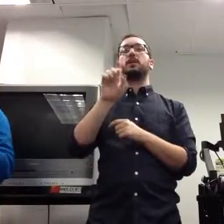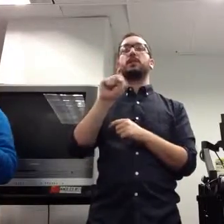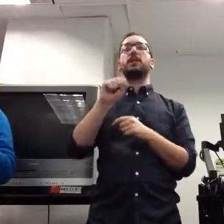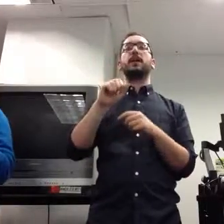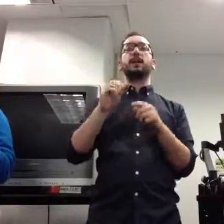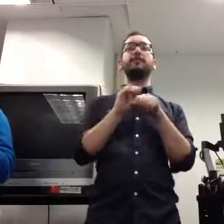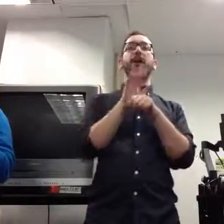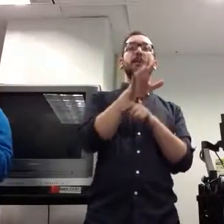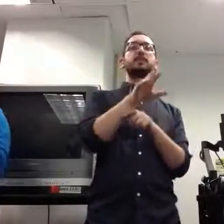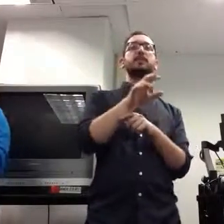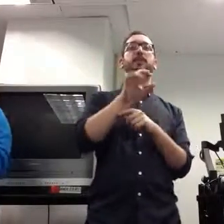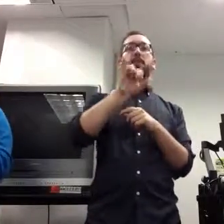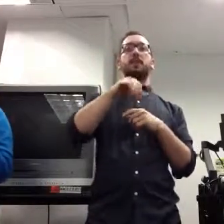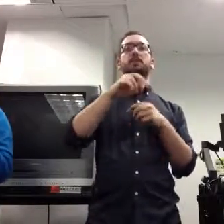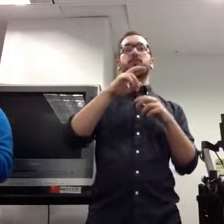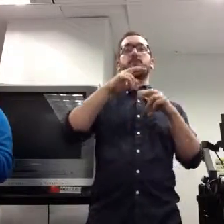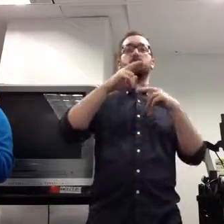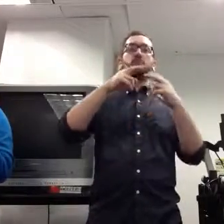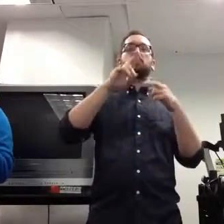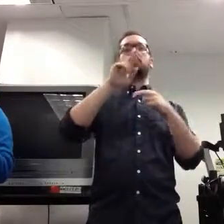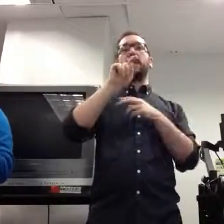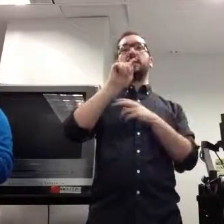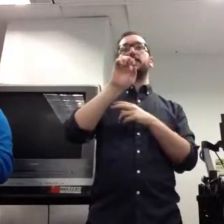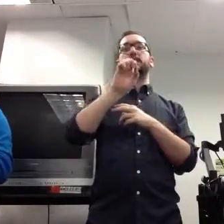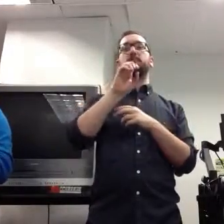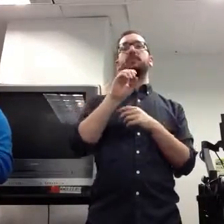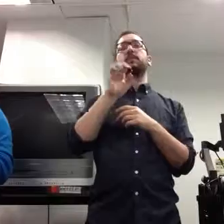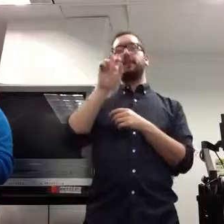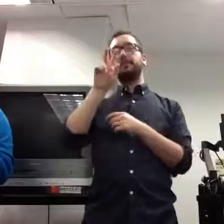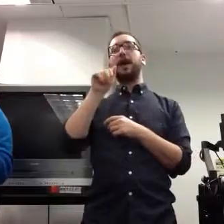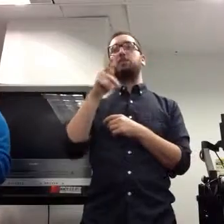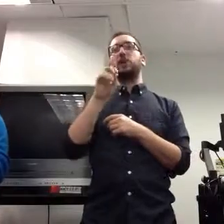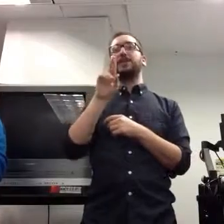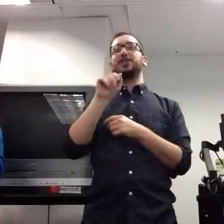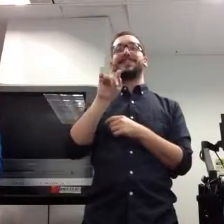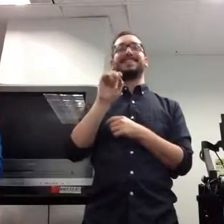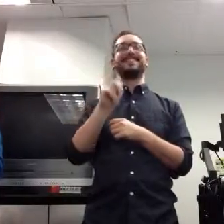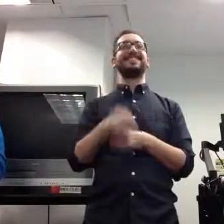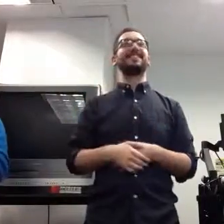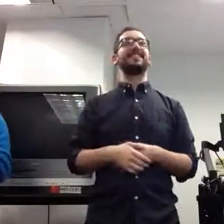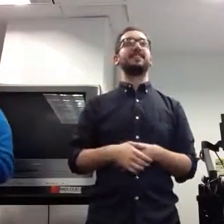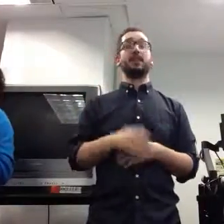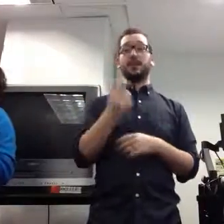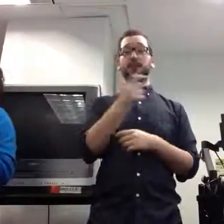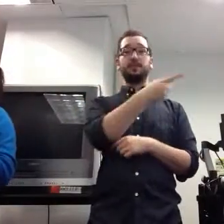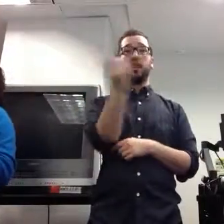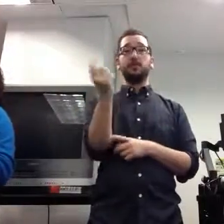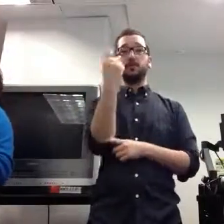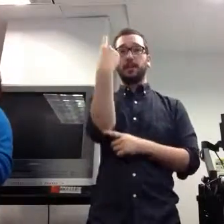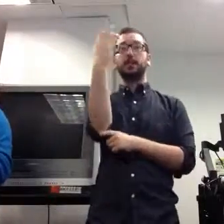of those too. Is everybody at this? Okay. Other term, the two major ones, we're